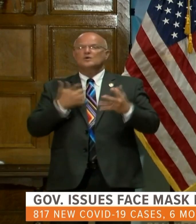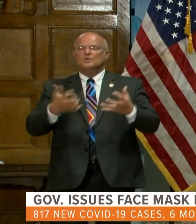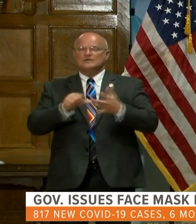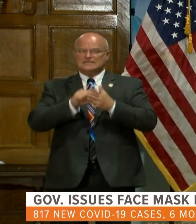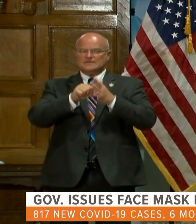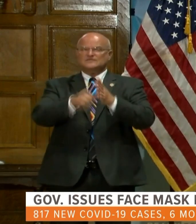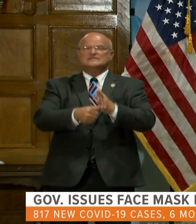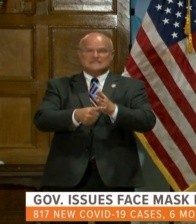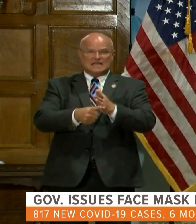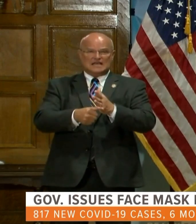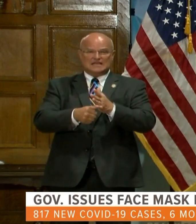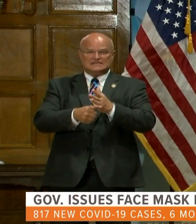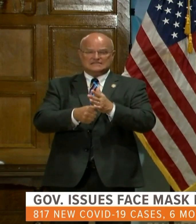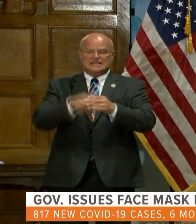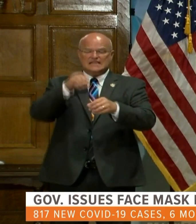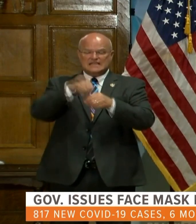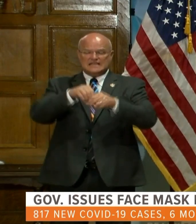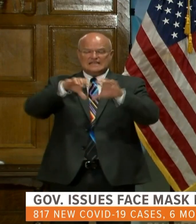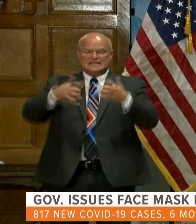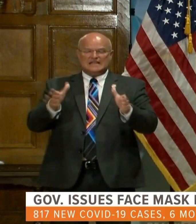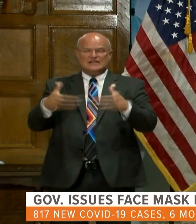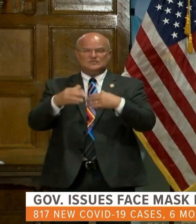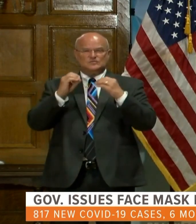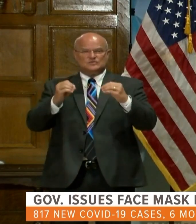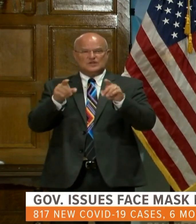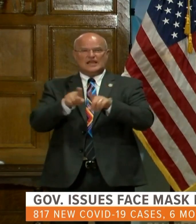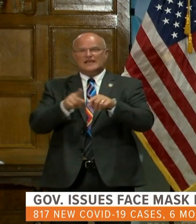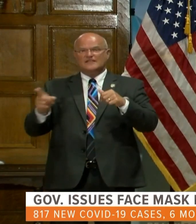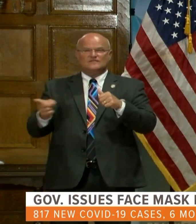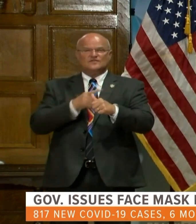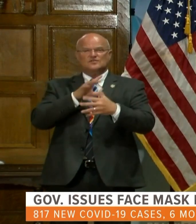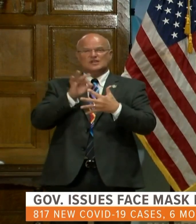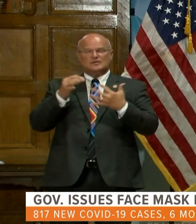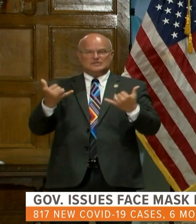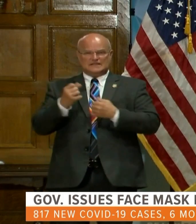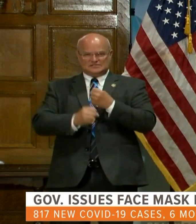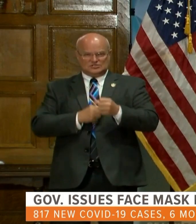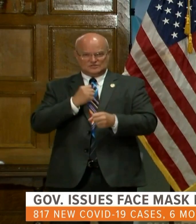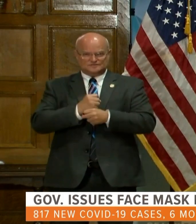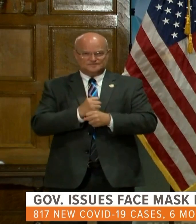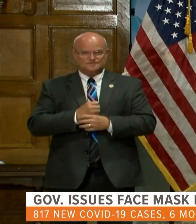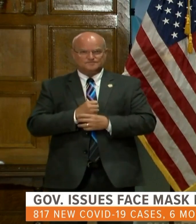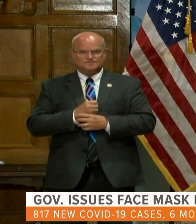to emphasize the in-classroom instruction as the first option this year.